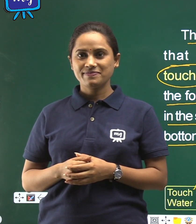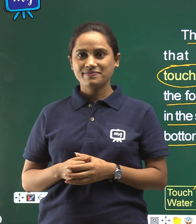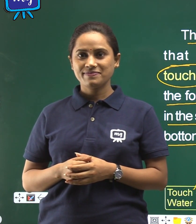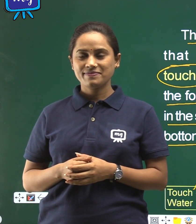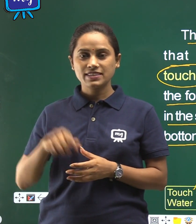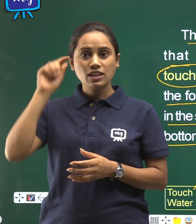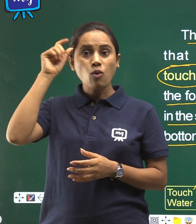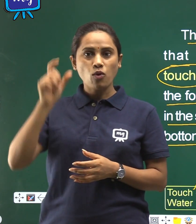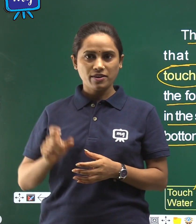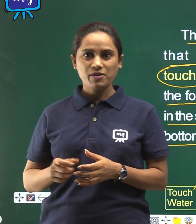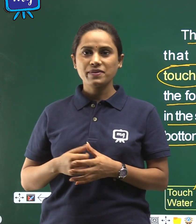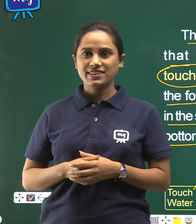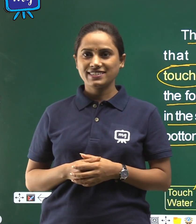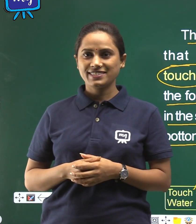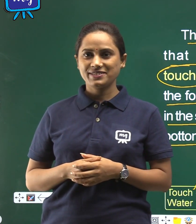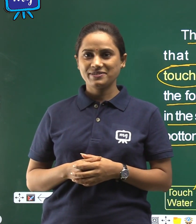water vapors,